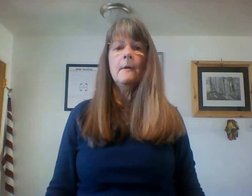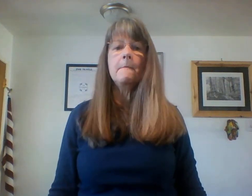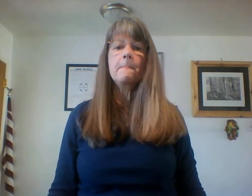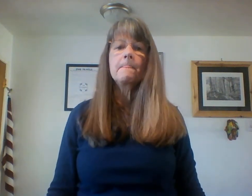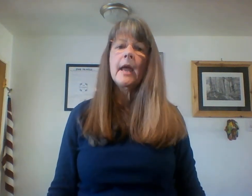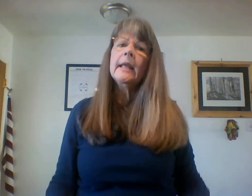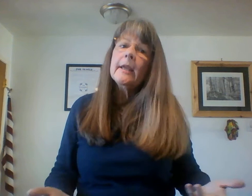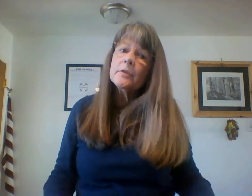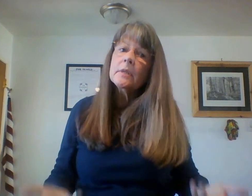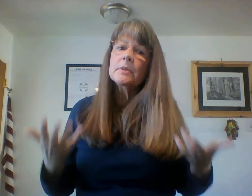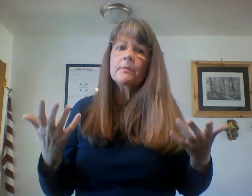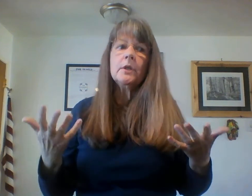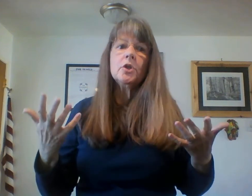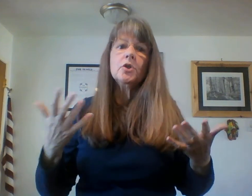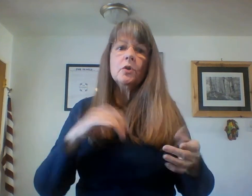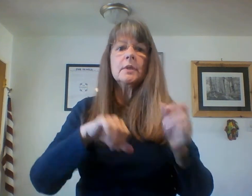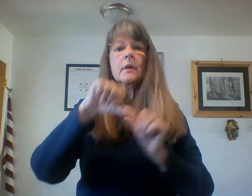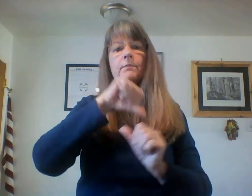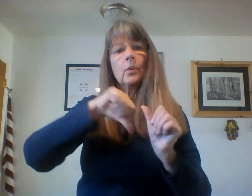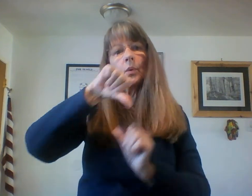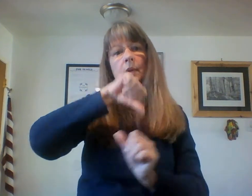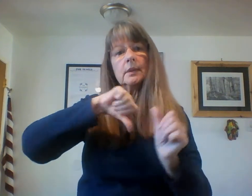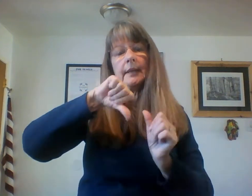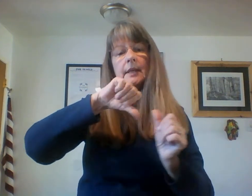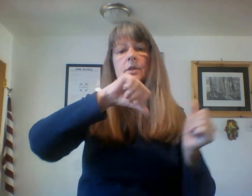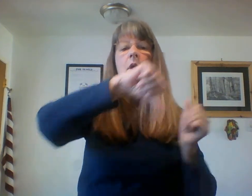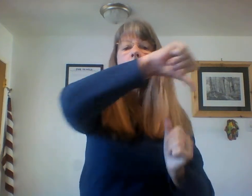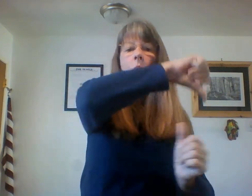And it gives them something to do instead of bored like this, one